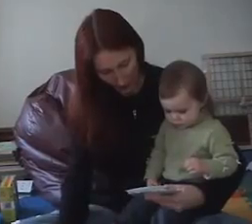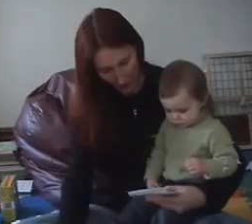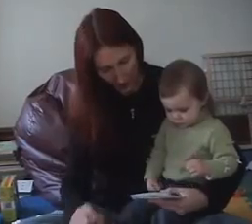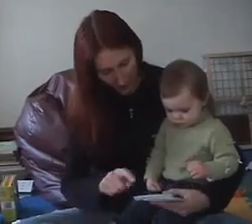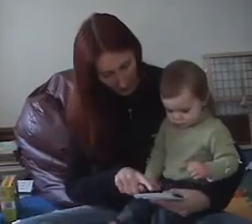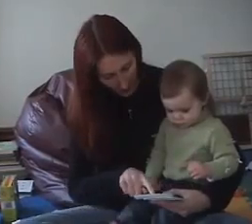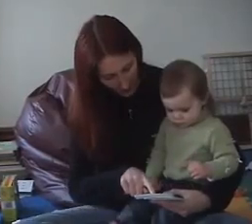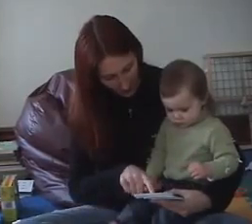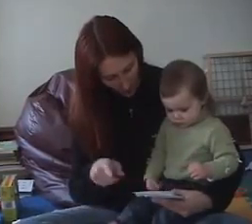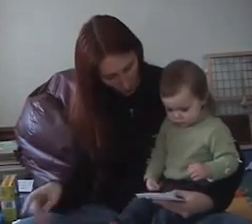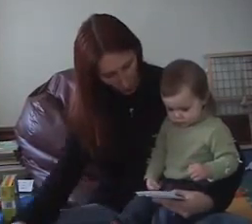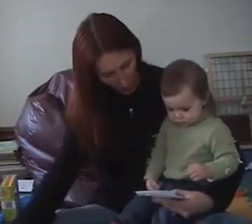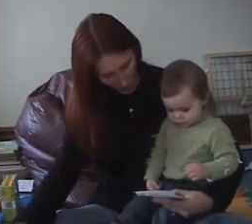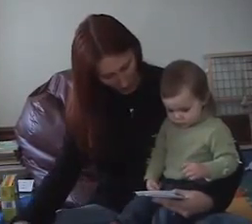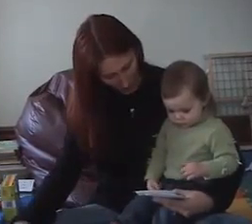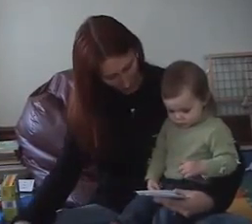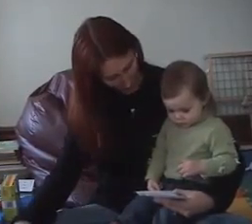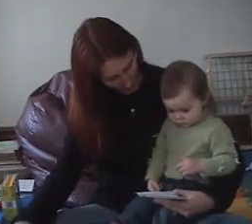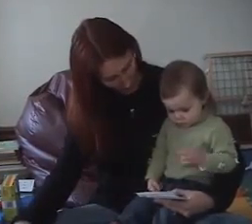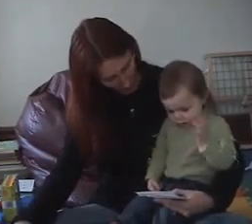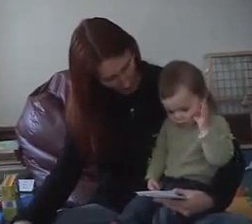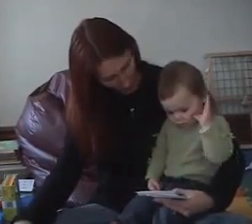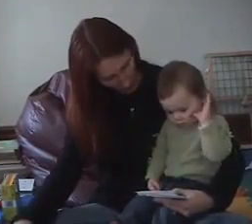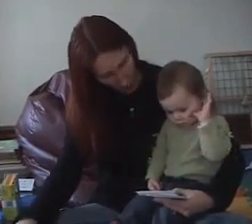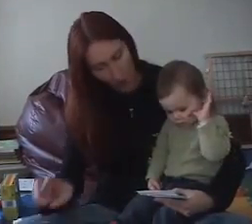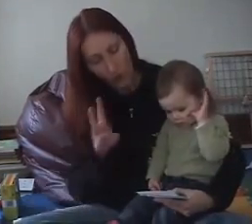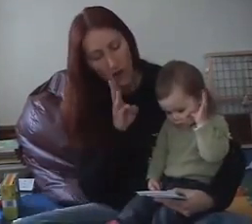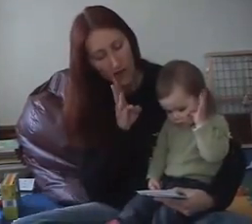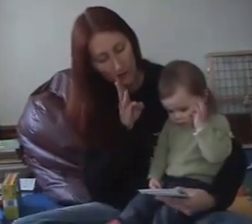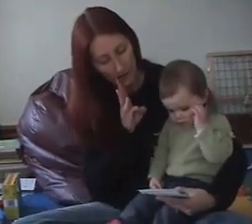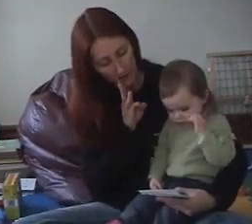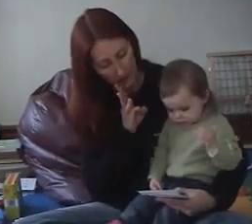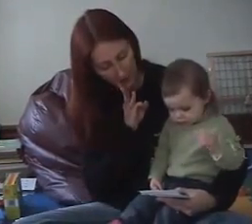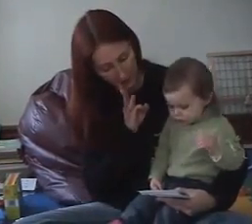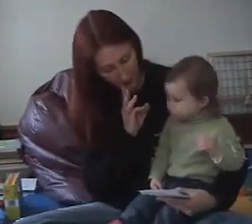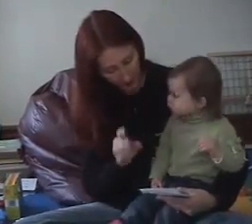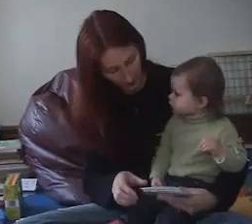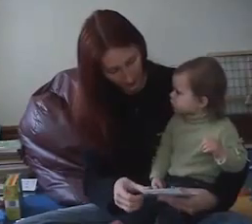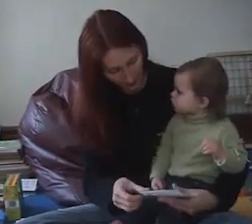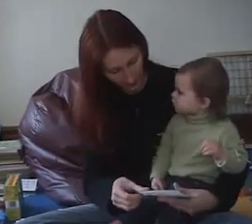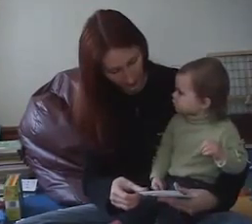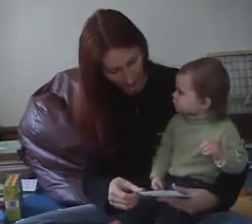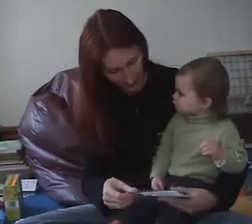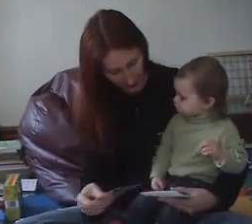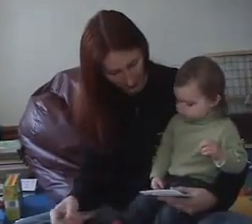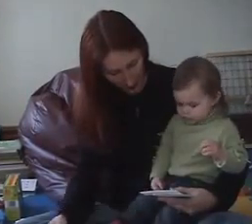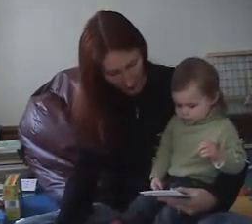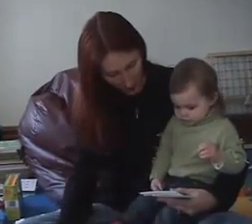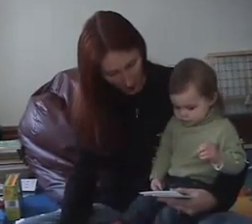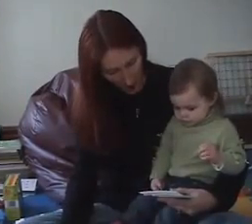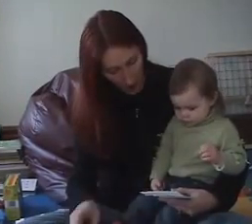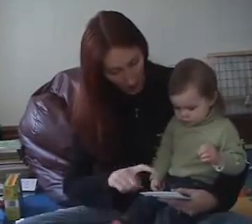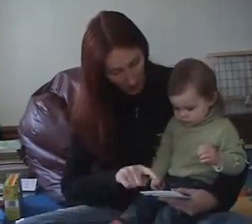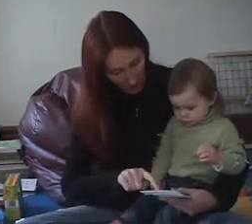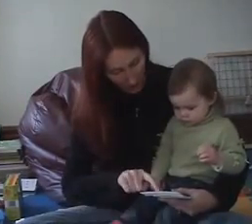And that's water. Water. It's a glass of water. And